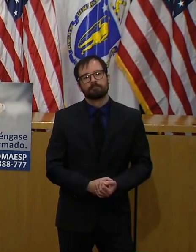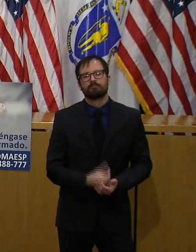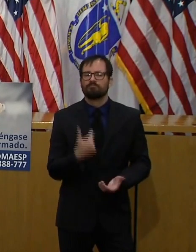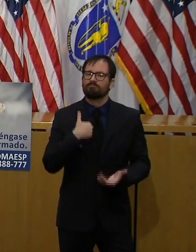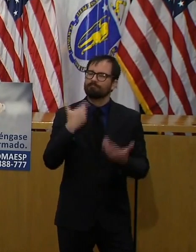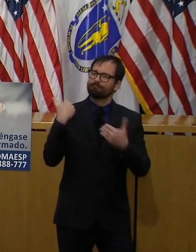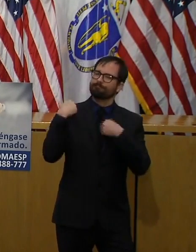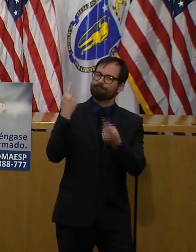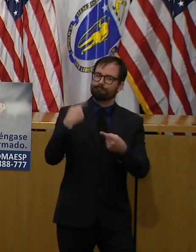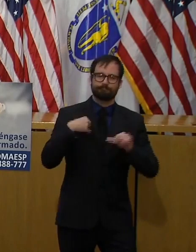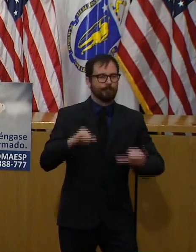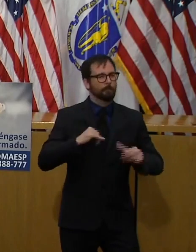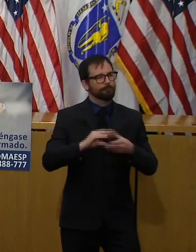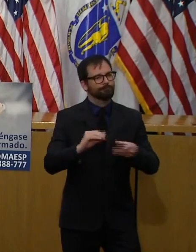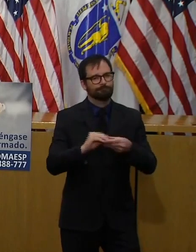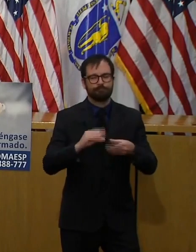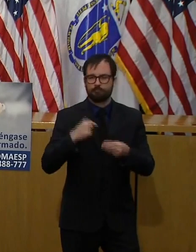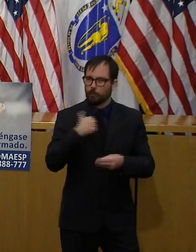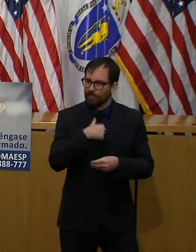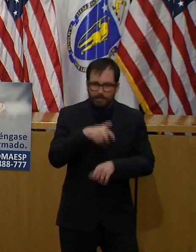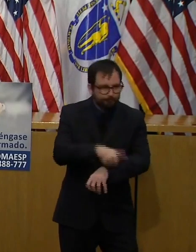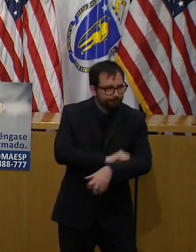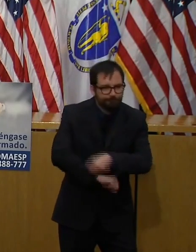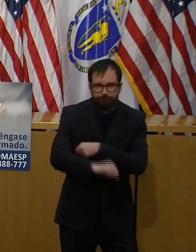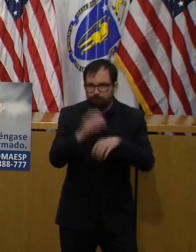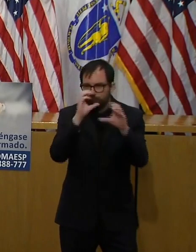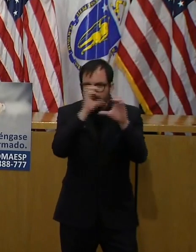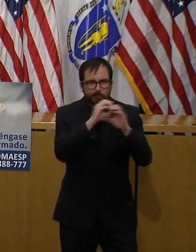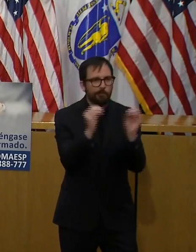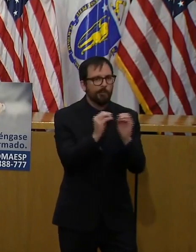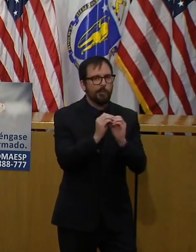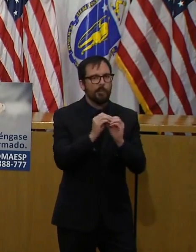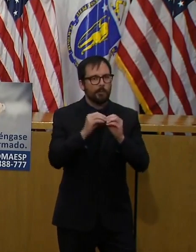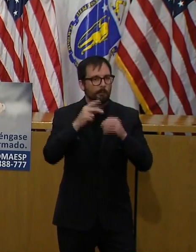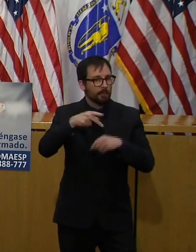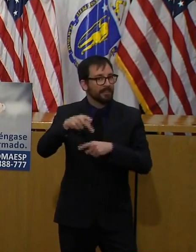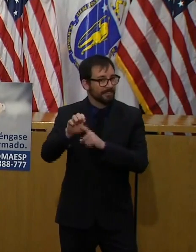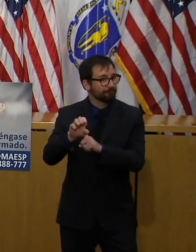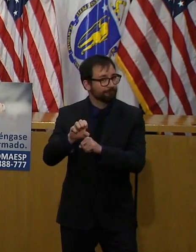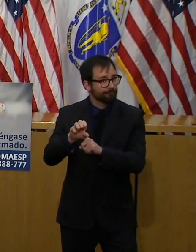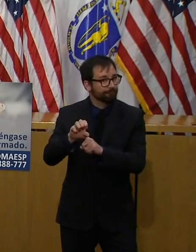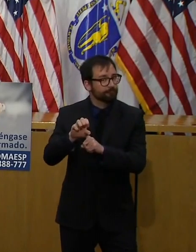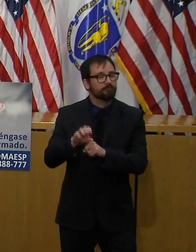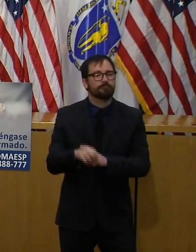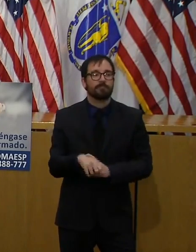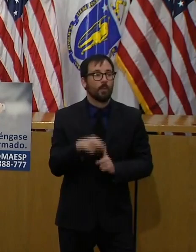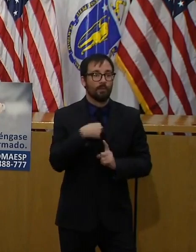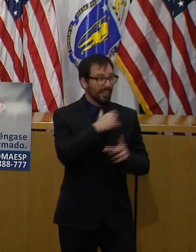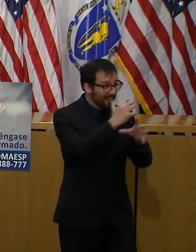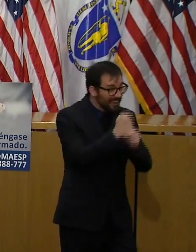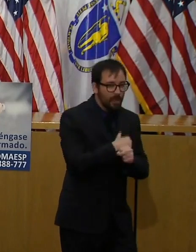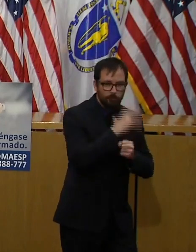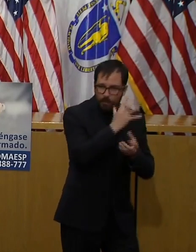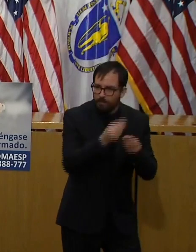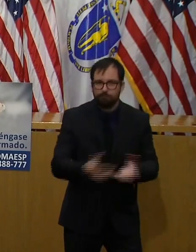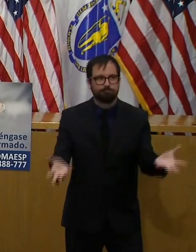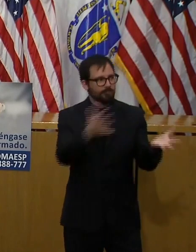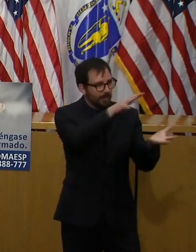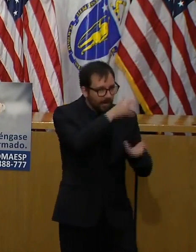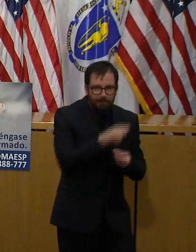We've obtained and distributed significant amounts so far, but we know we will need to continue to do so because people will need the